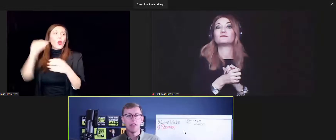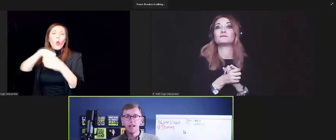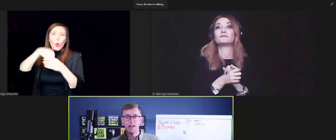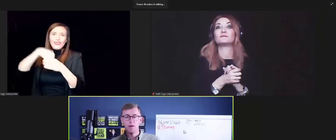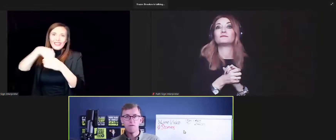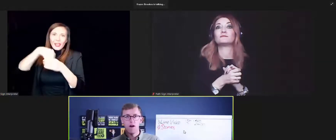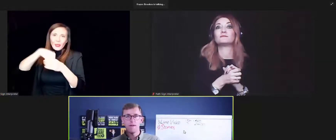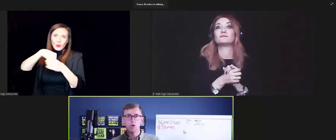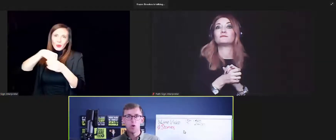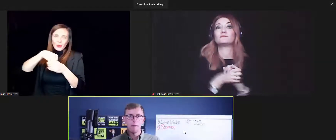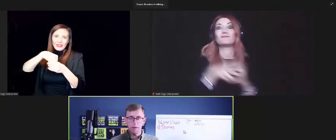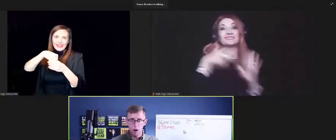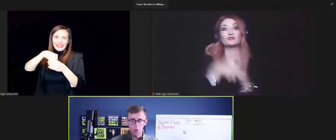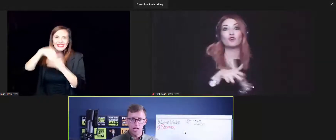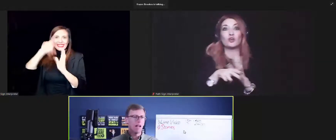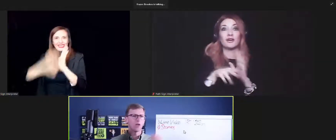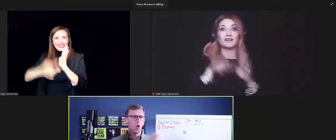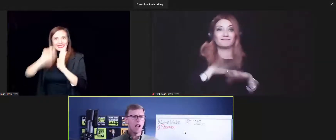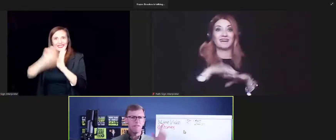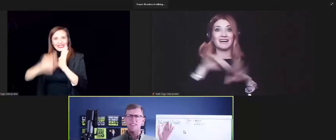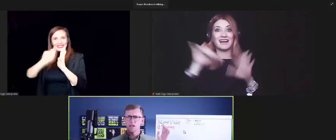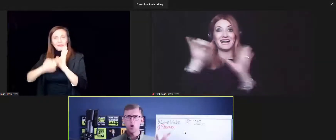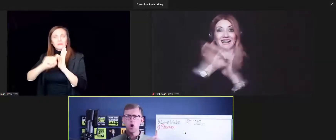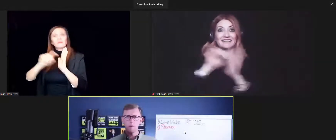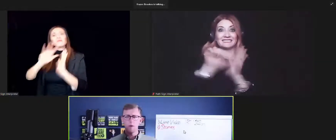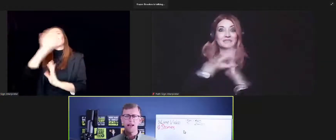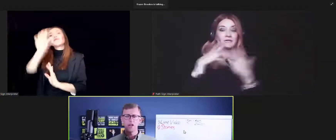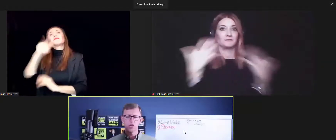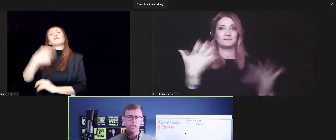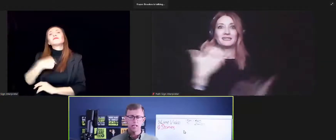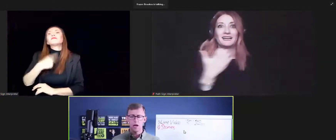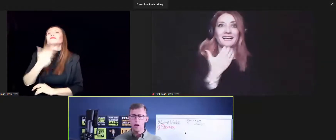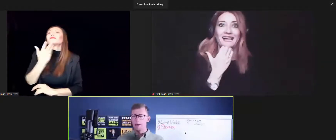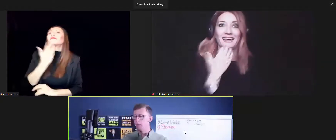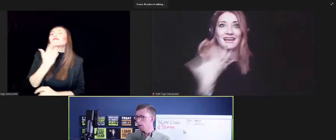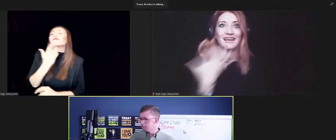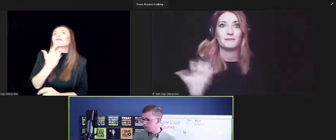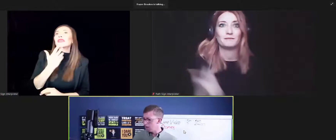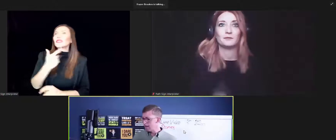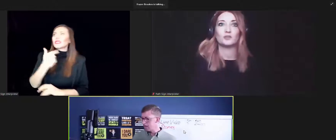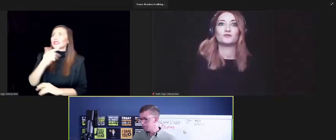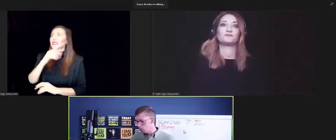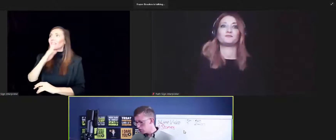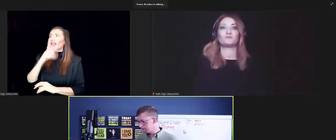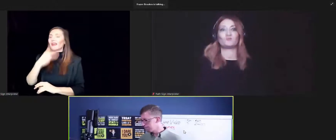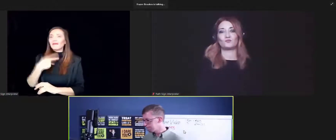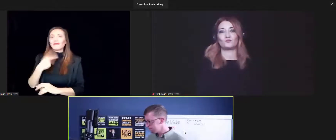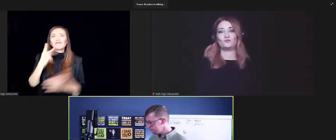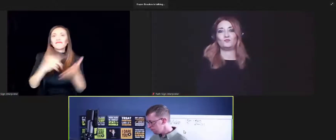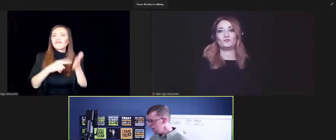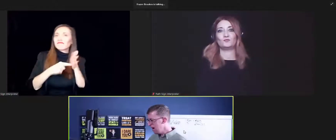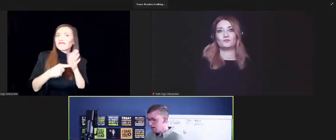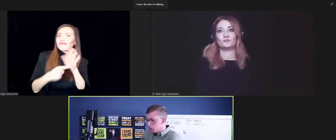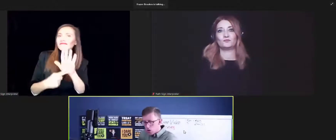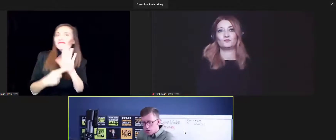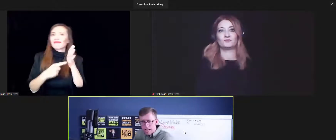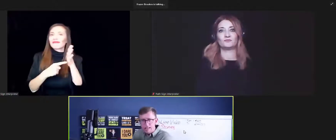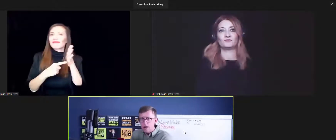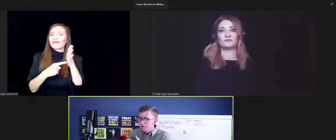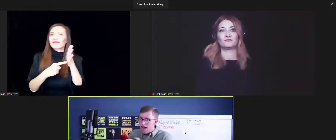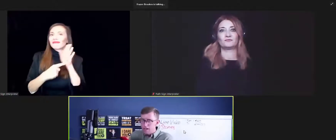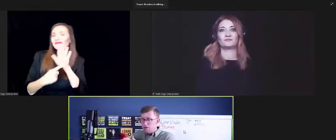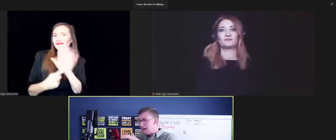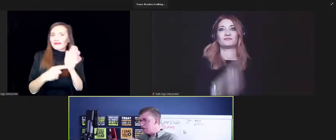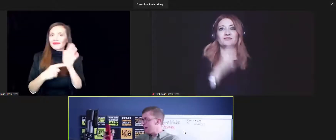everything that I do, right? So I'll make a post. I'll talk about that in a second. But I'll make a post. I'll do loads of like,